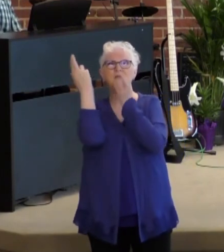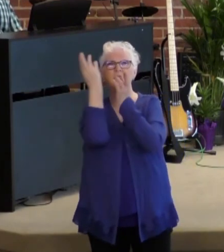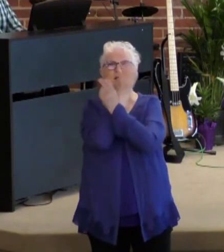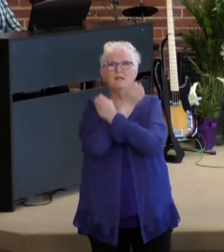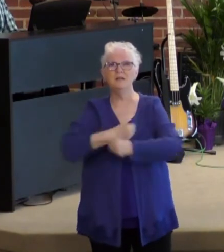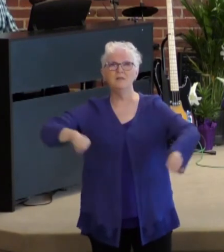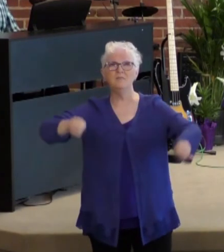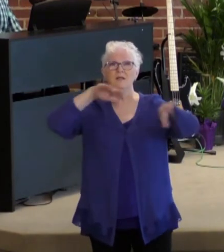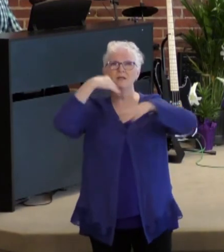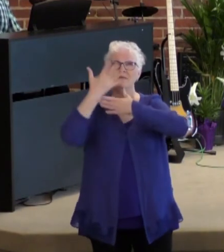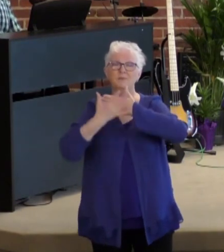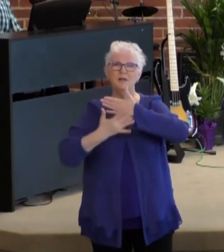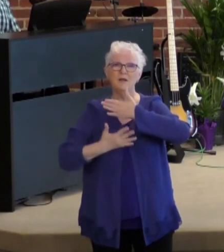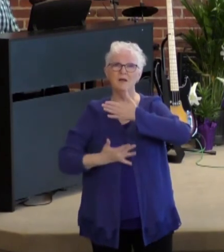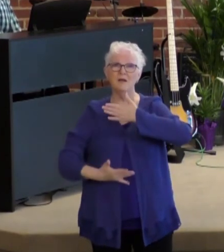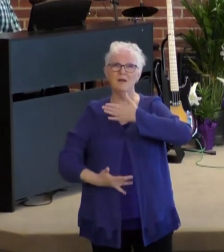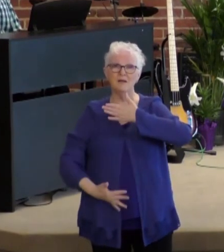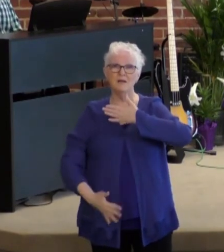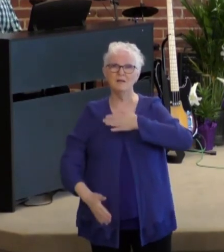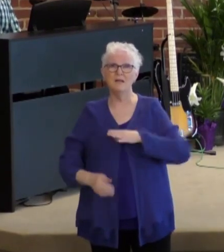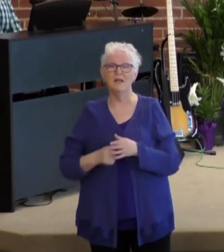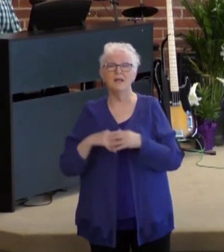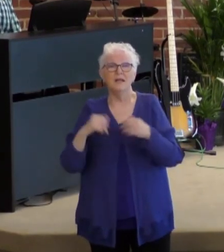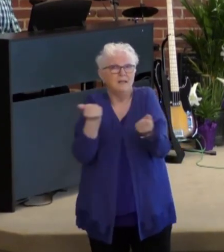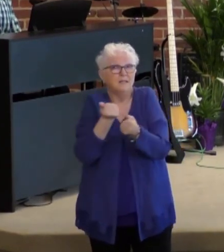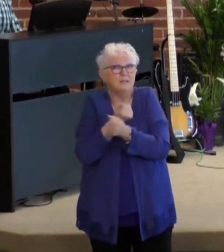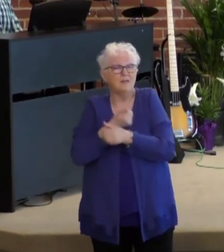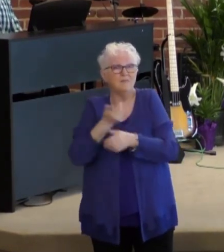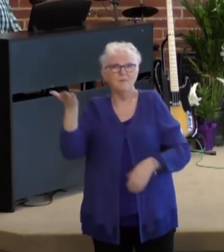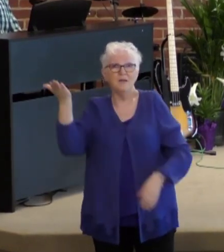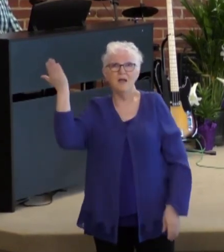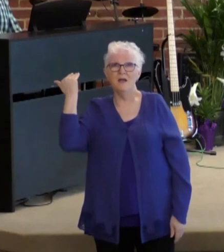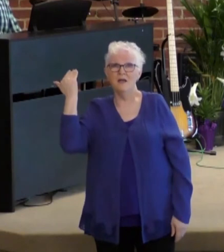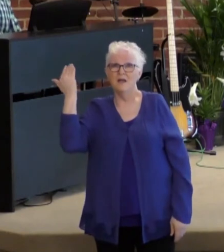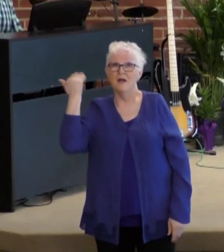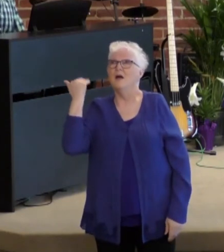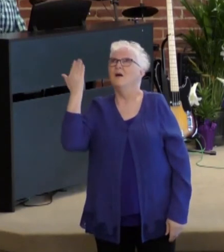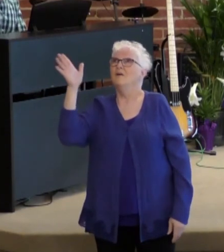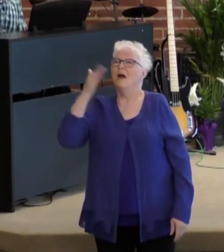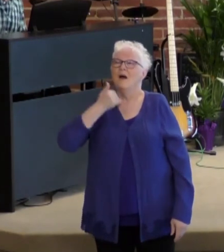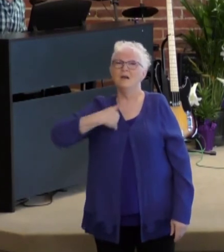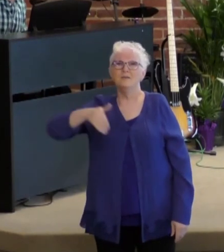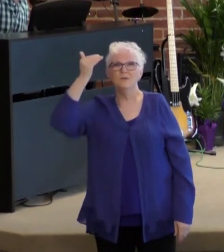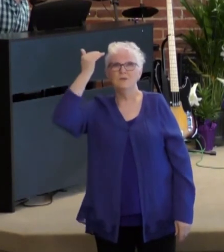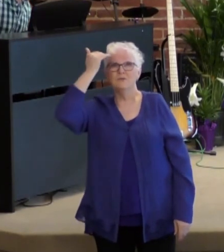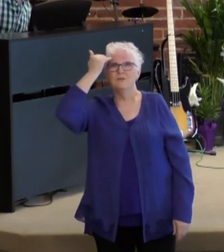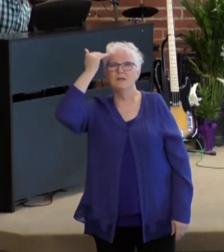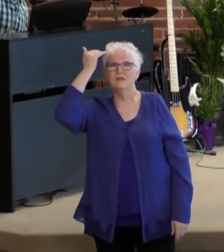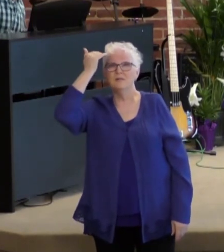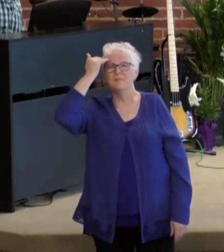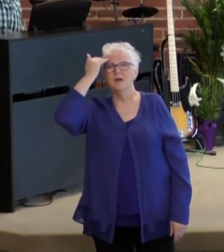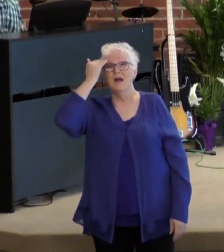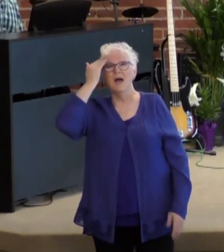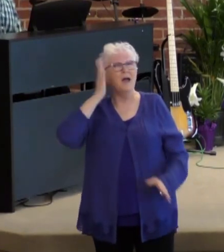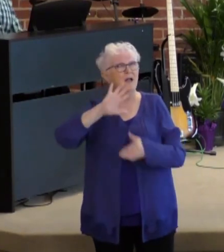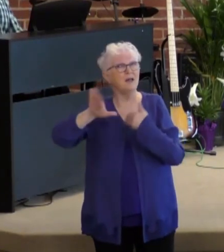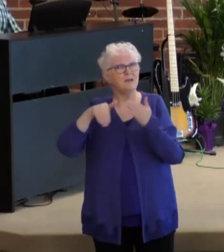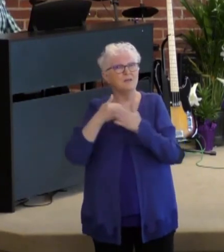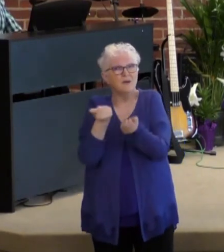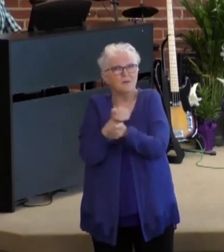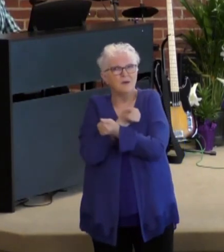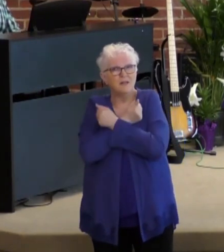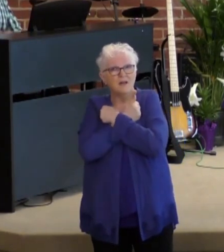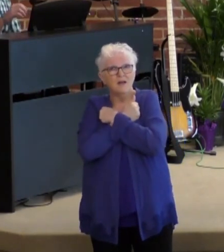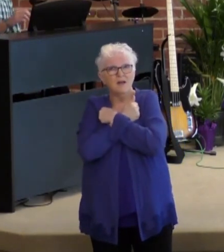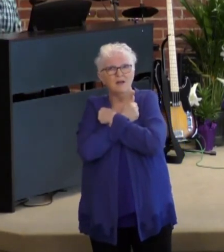his redeeming blood. He loved me ere I knew him,